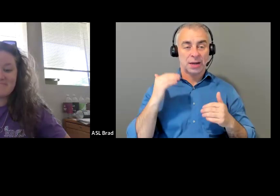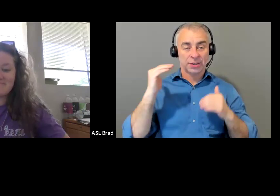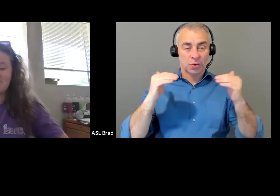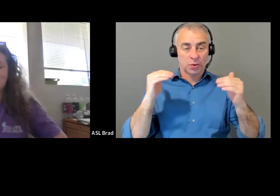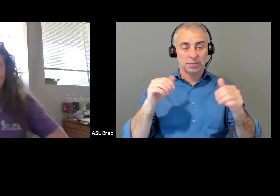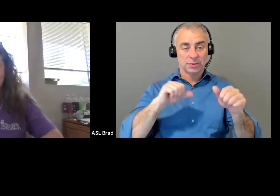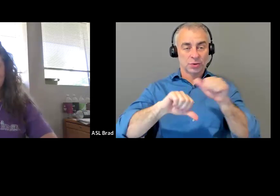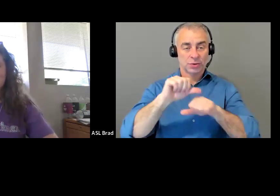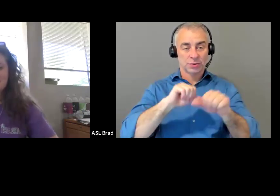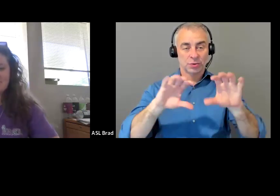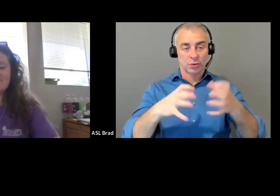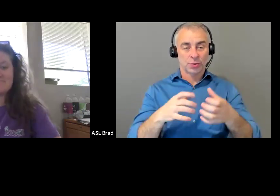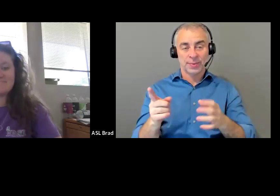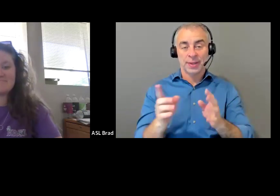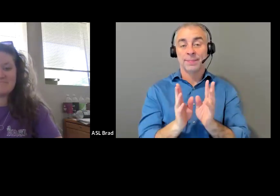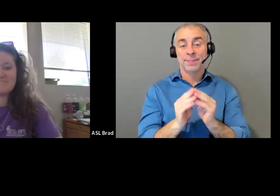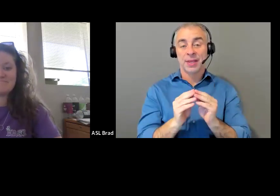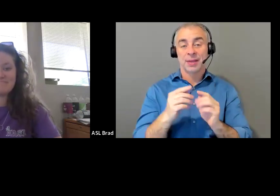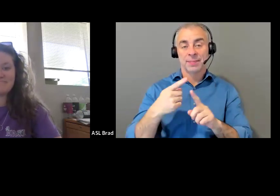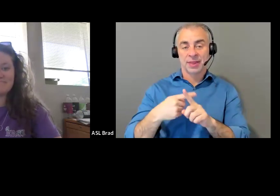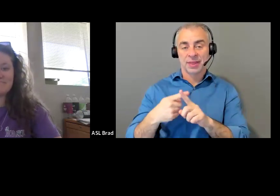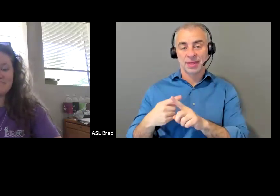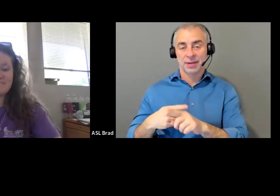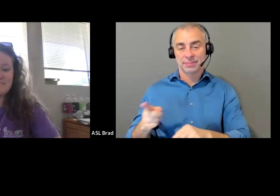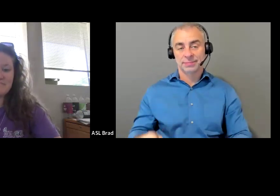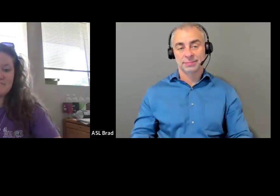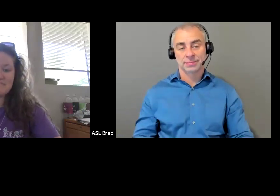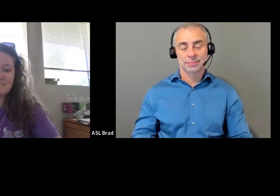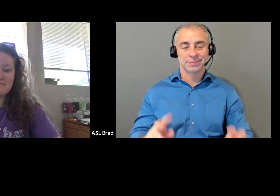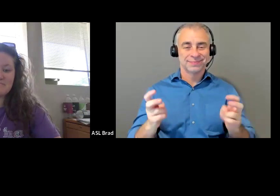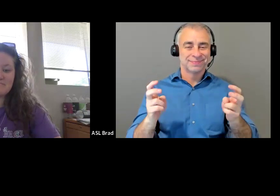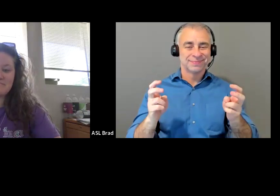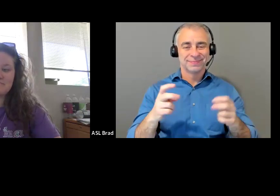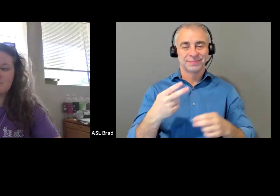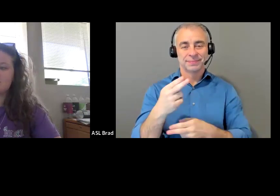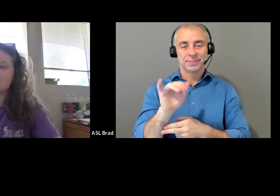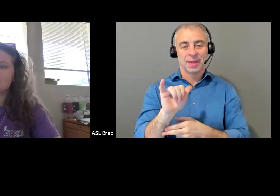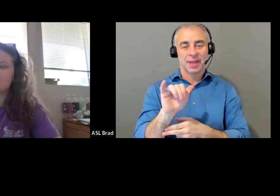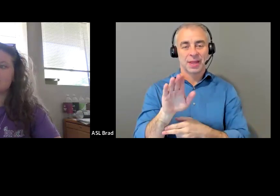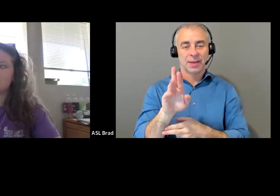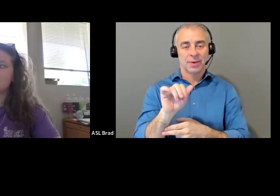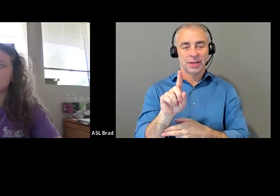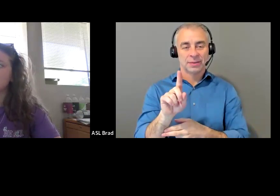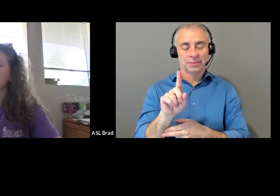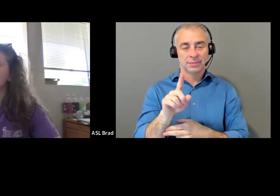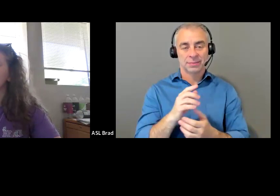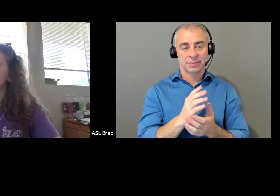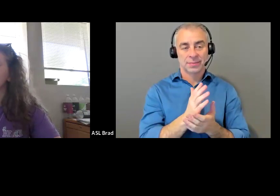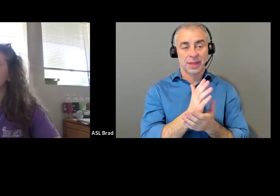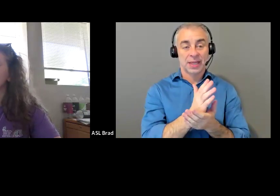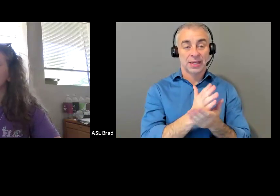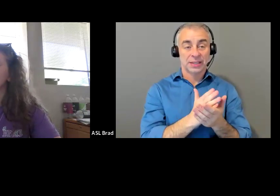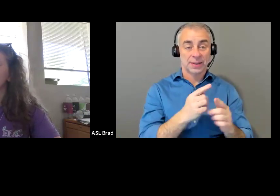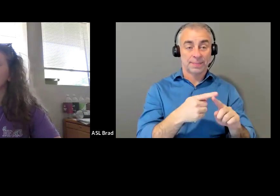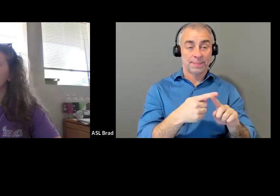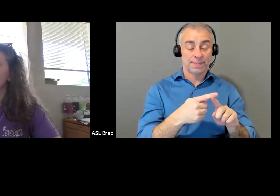They do meet every month. It's kind of hybrid. So there are some months where it